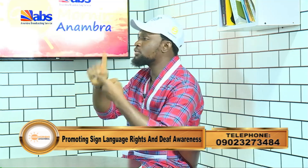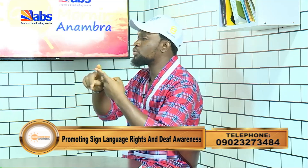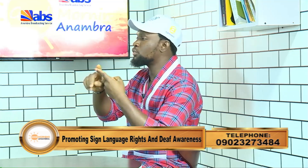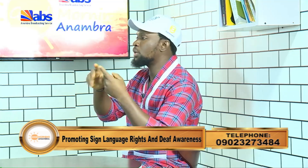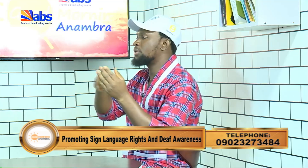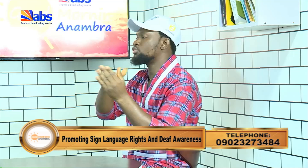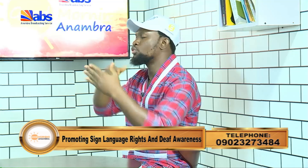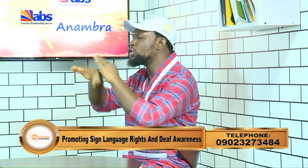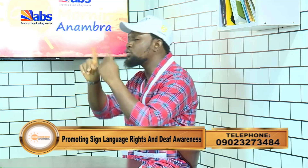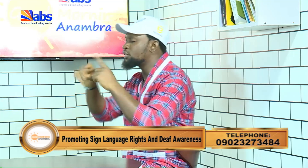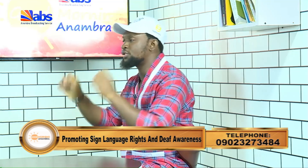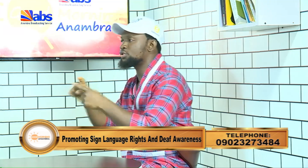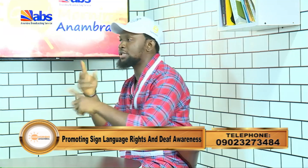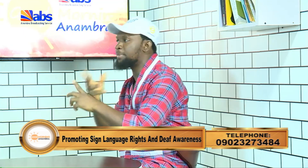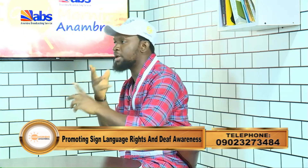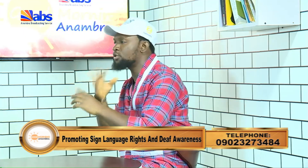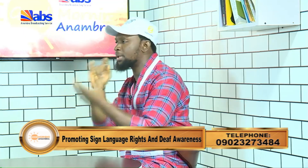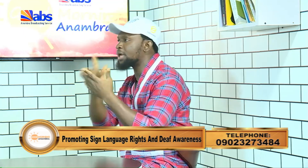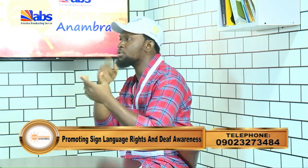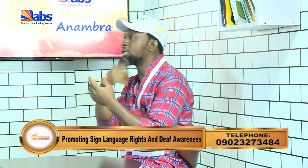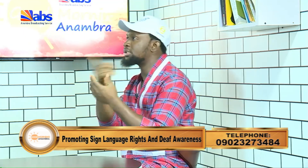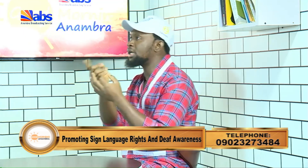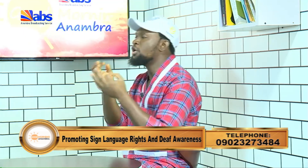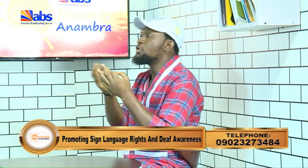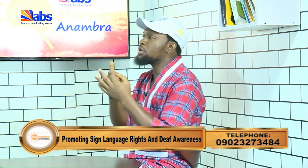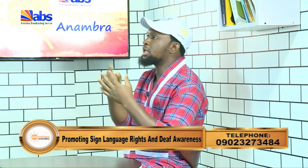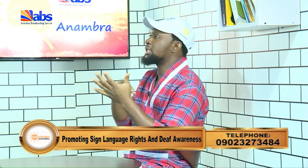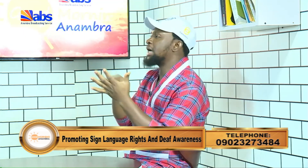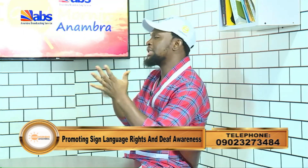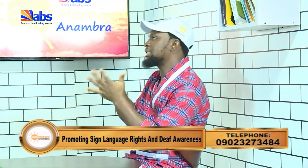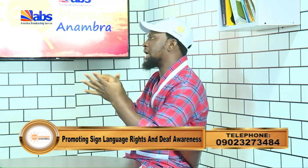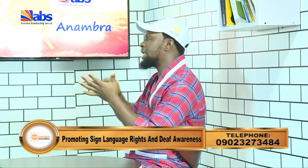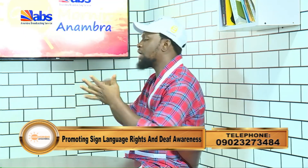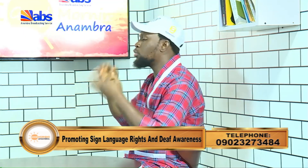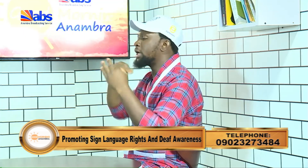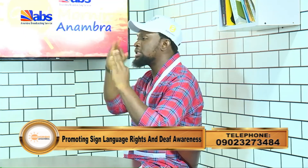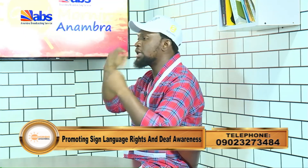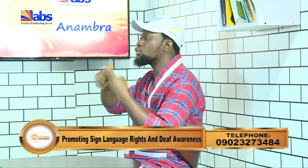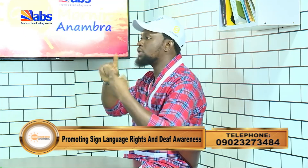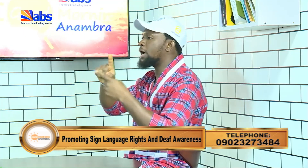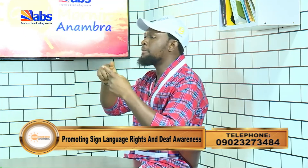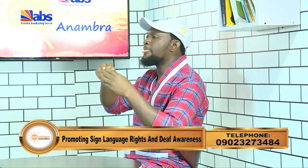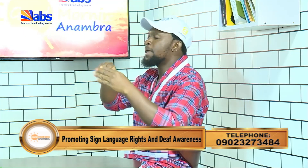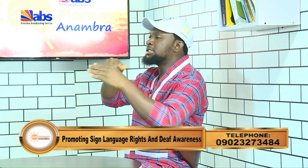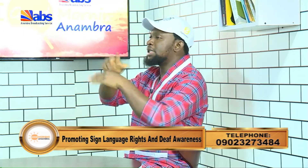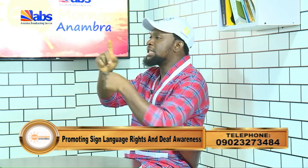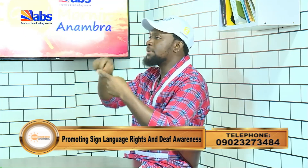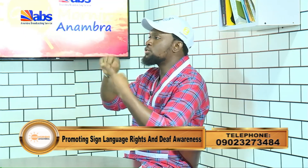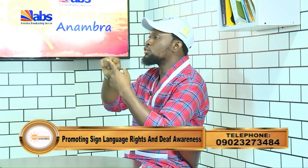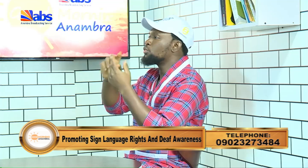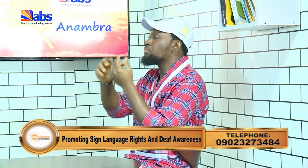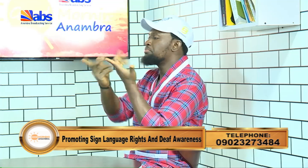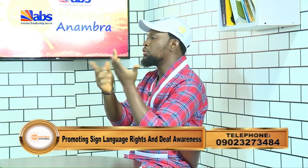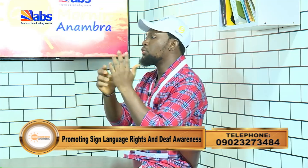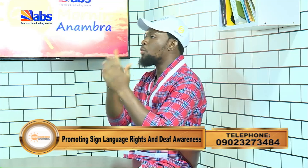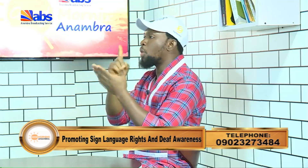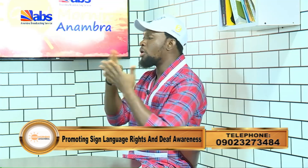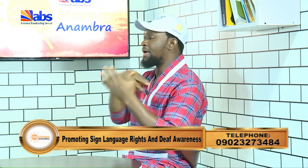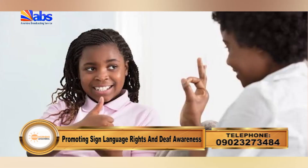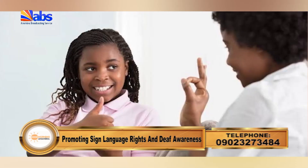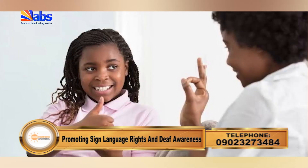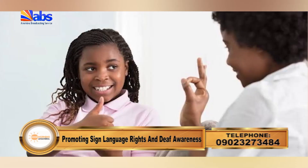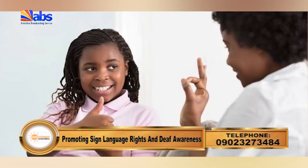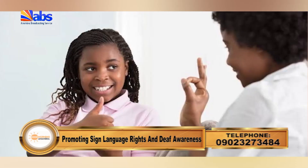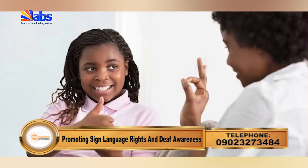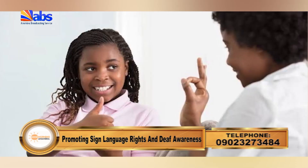them to go into the street to start begging. So by the time you now say, okay, that they are this like that, we will not necessary to now send them to one of